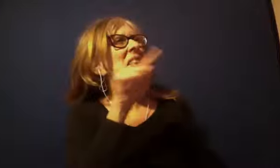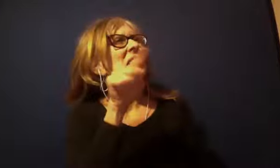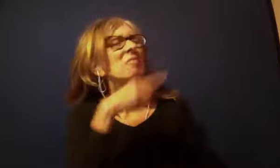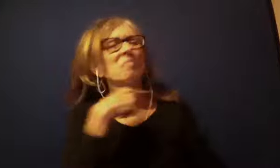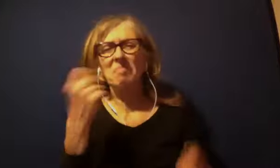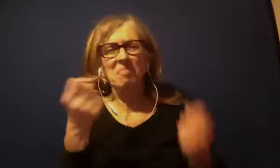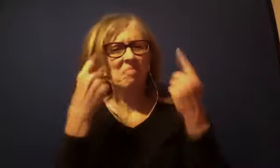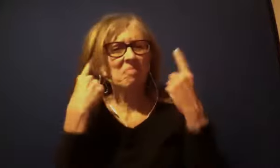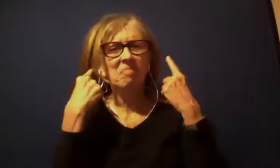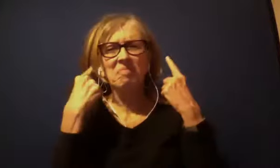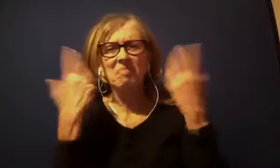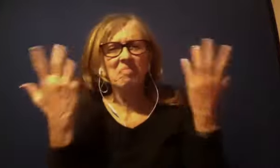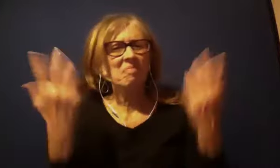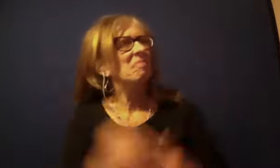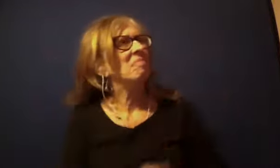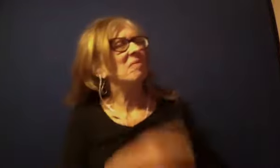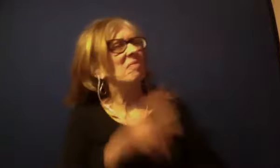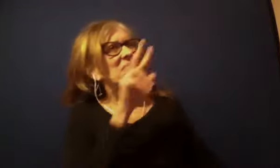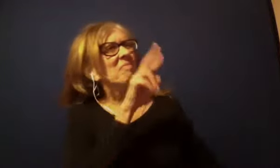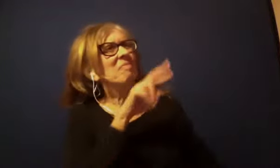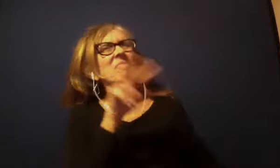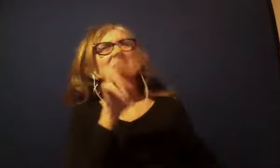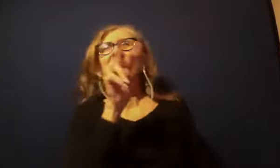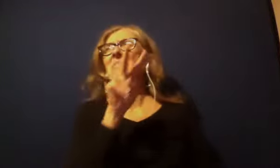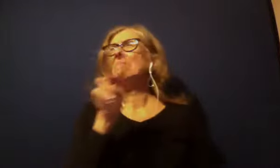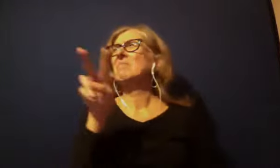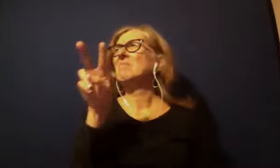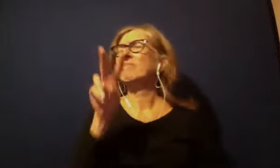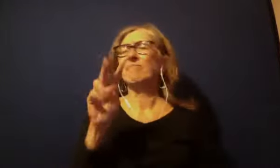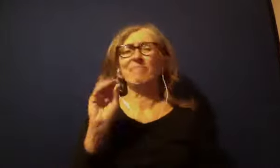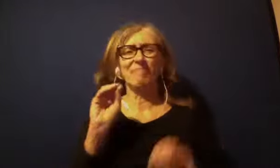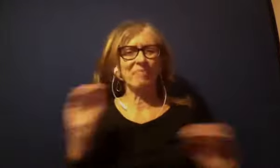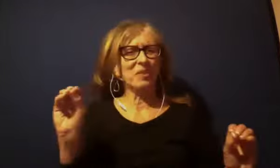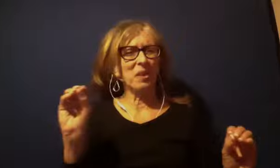out, and had no comprehension of them whatsoever. And